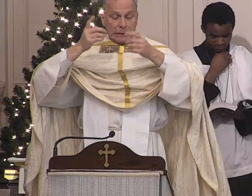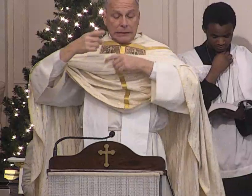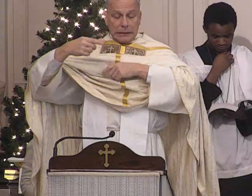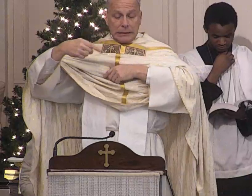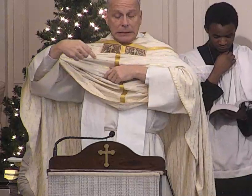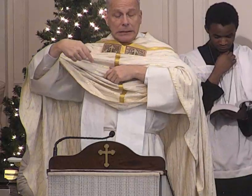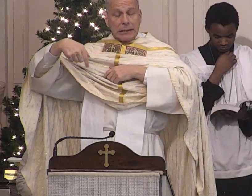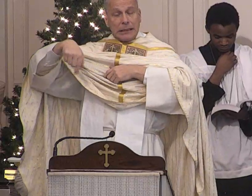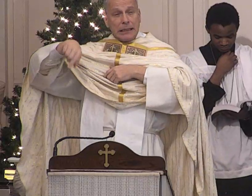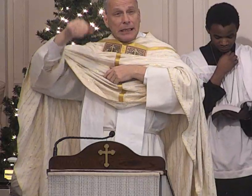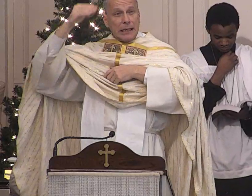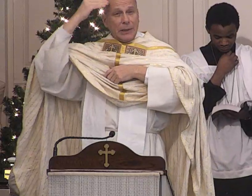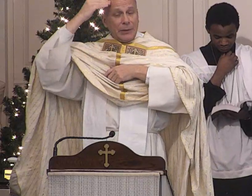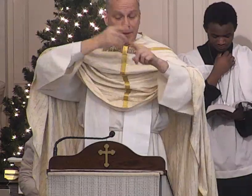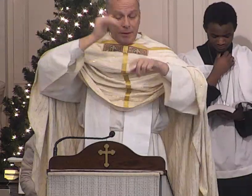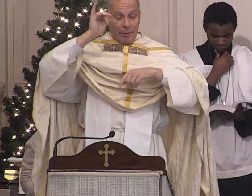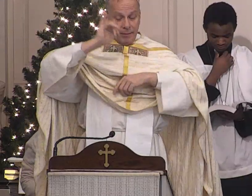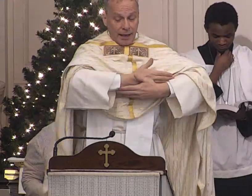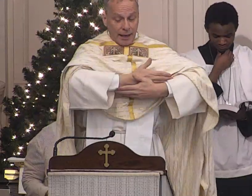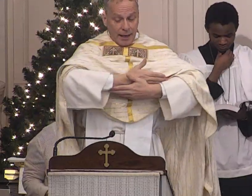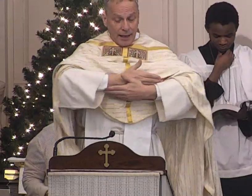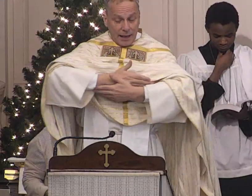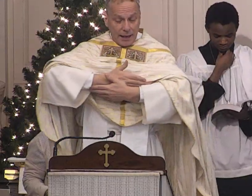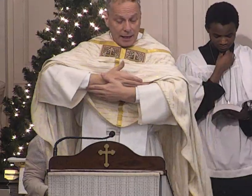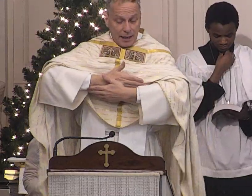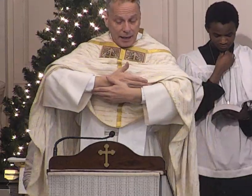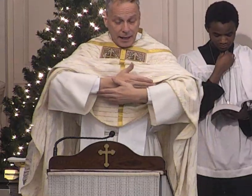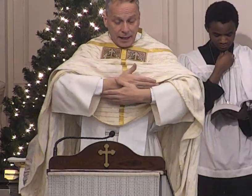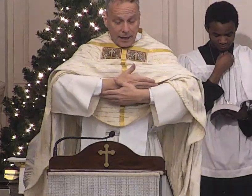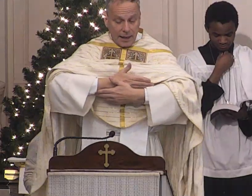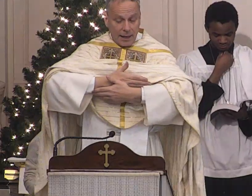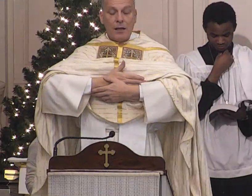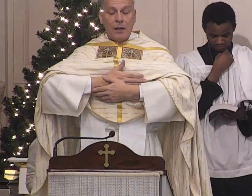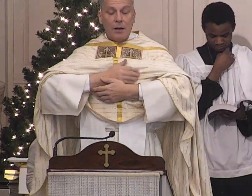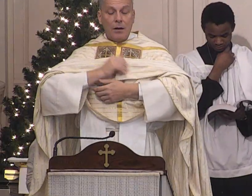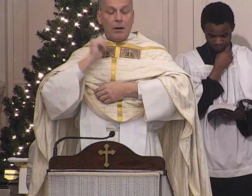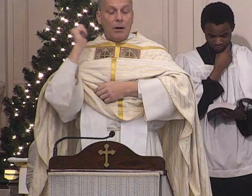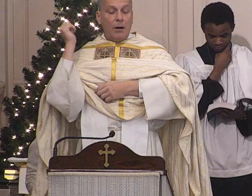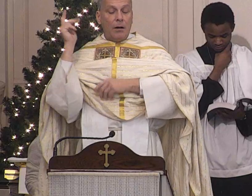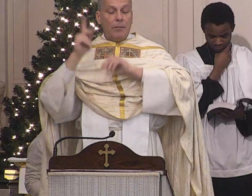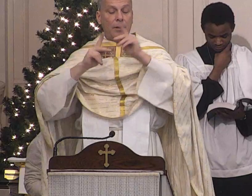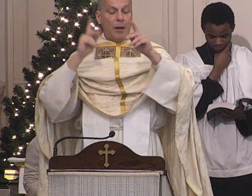that had been told them about this child.